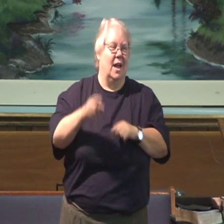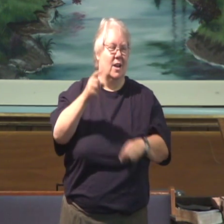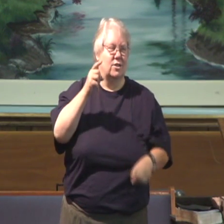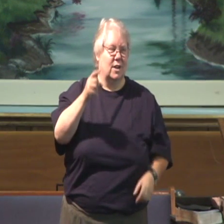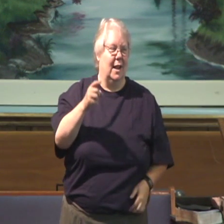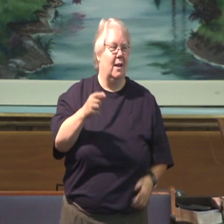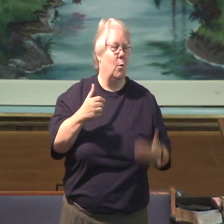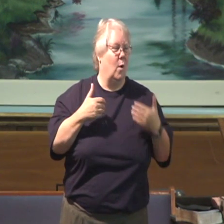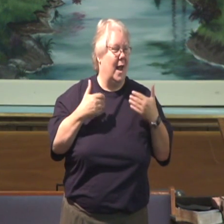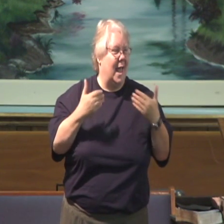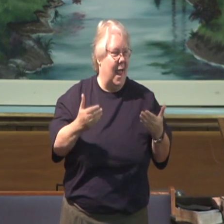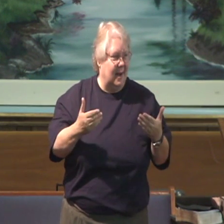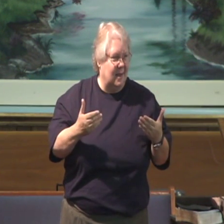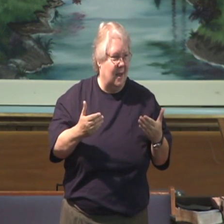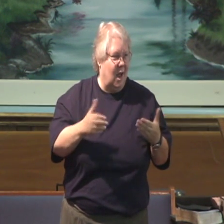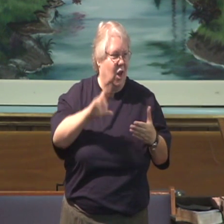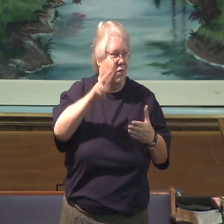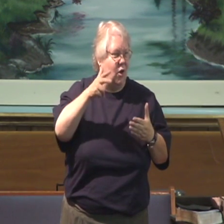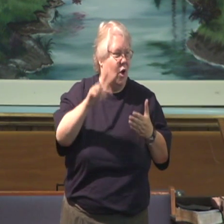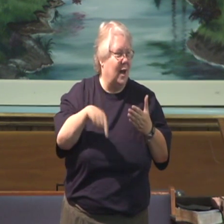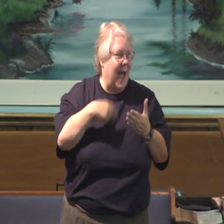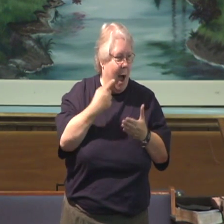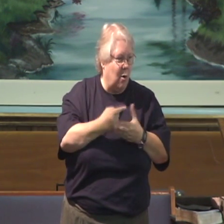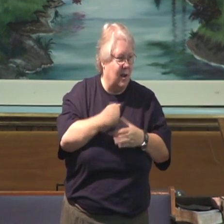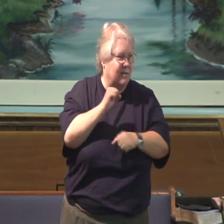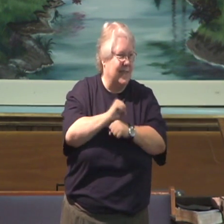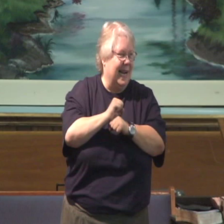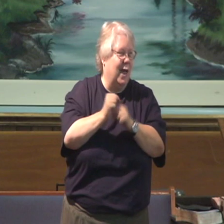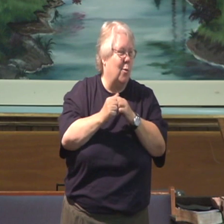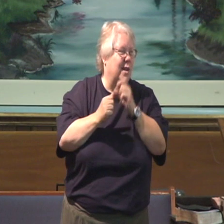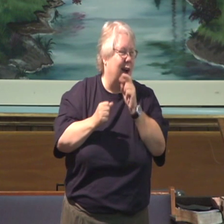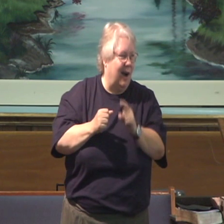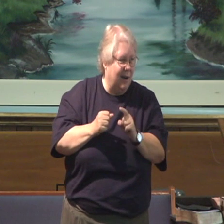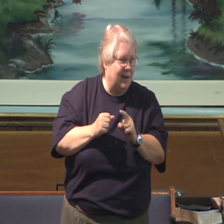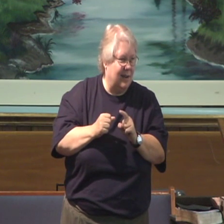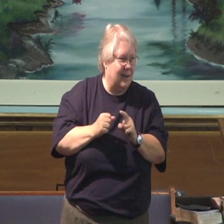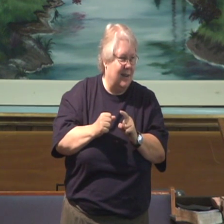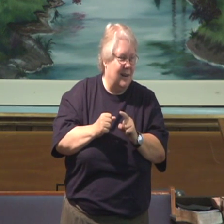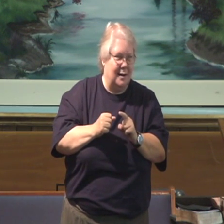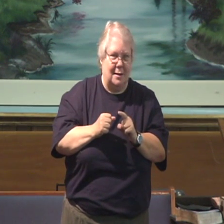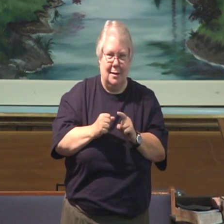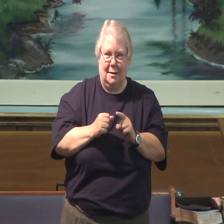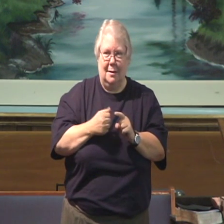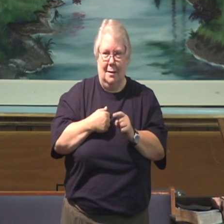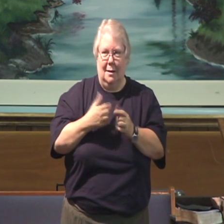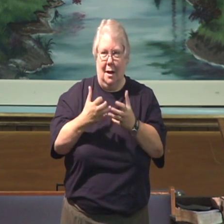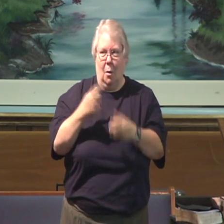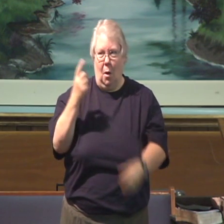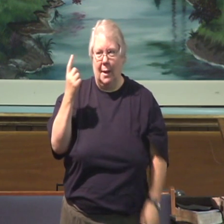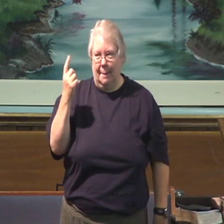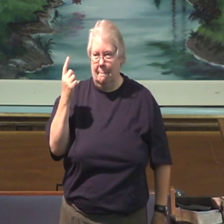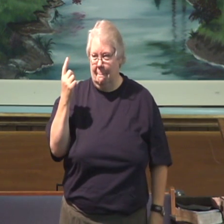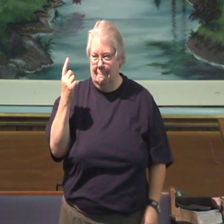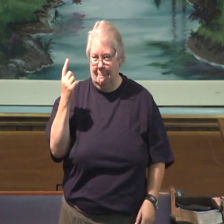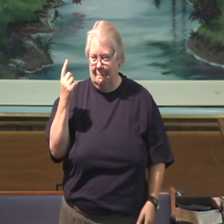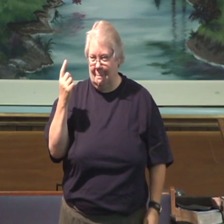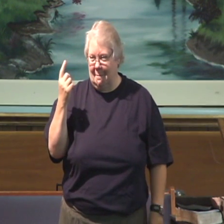And she went ahead, and the third hour of dealing with her, I went.